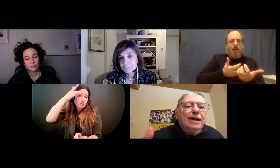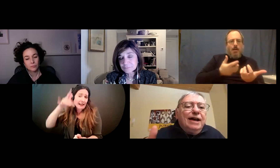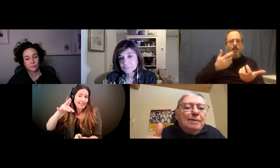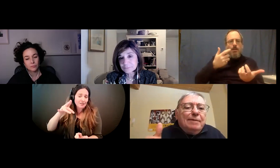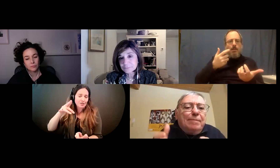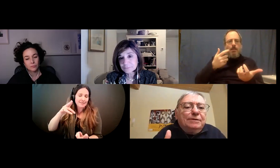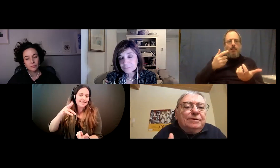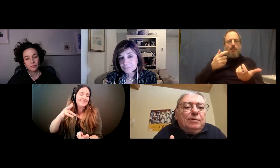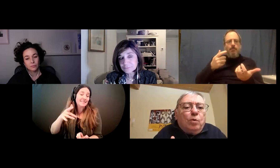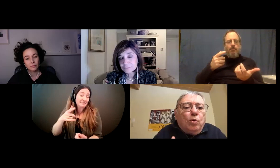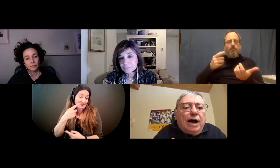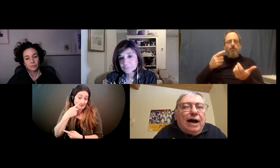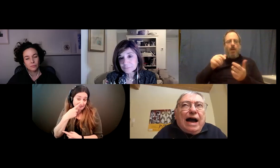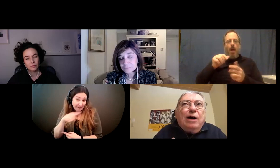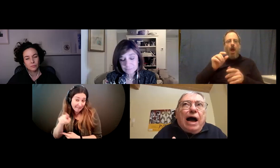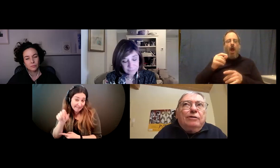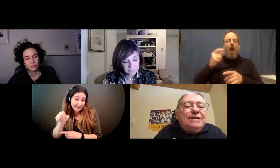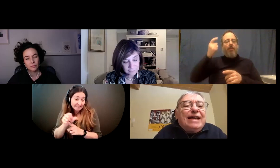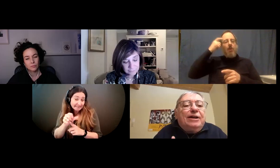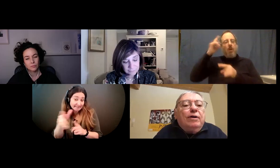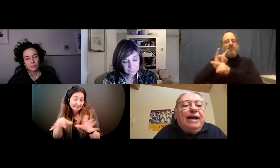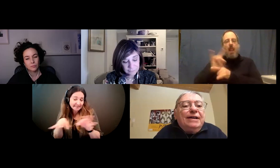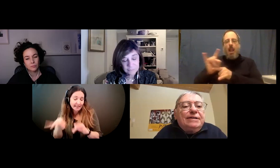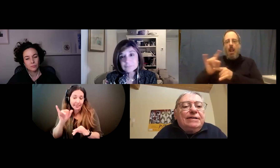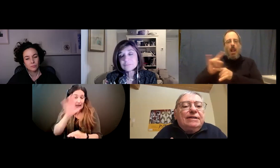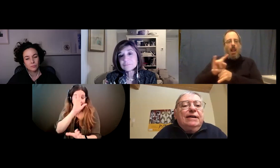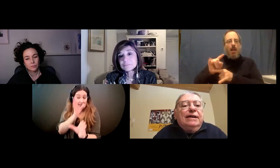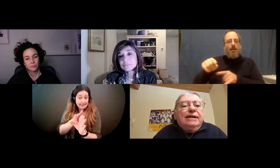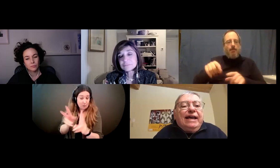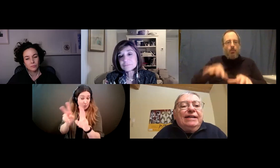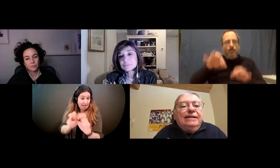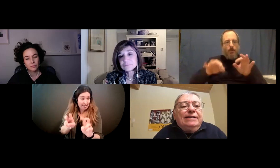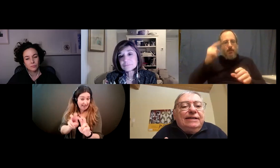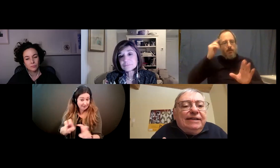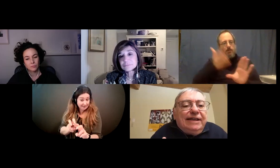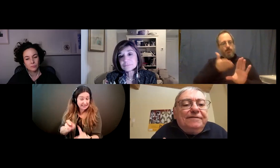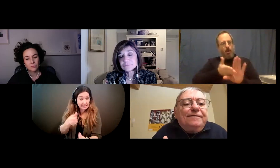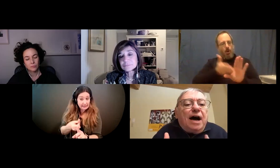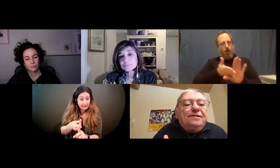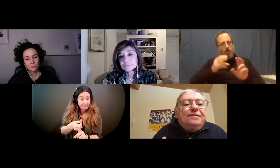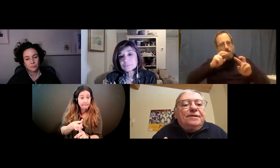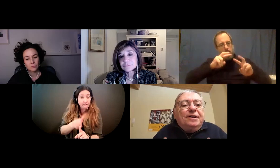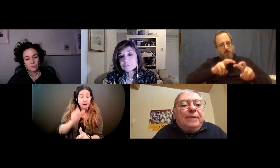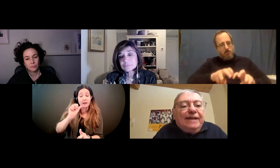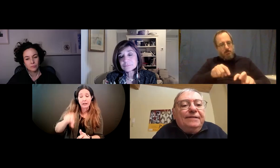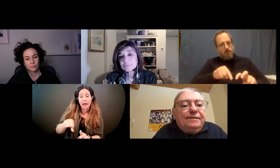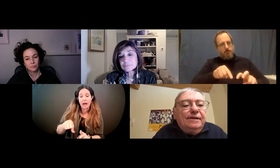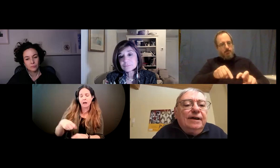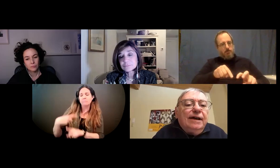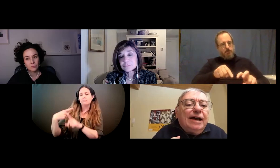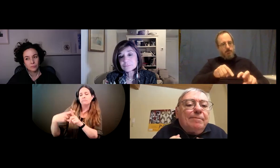a bit more about how the psychoanalysis can give us some